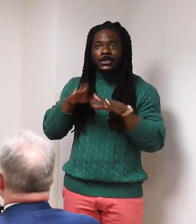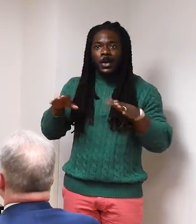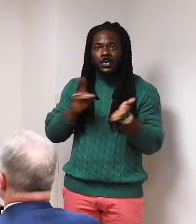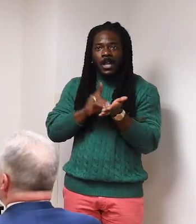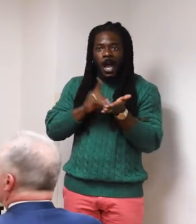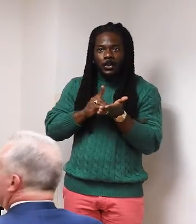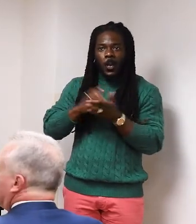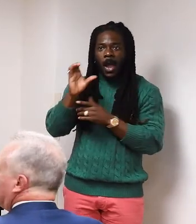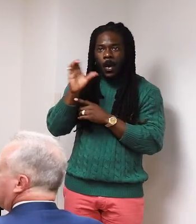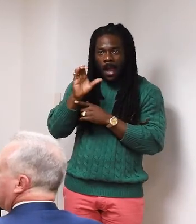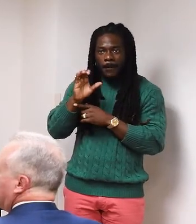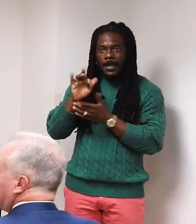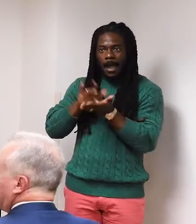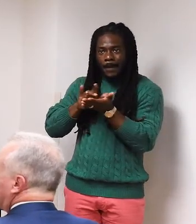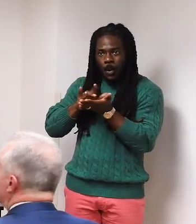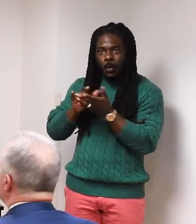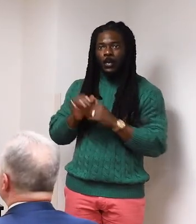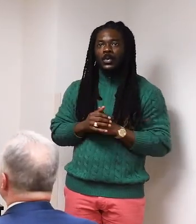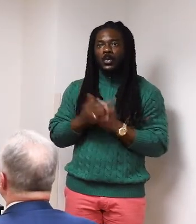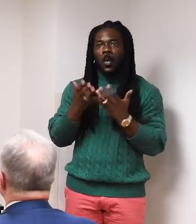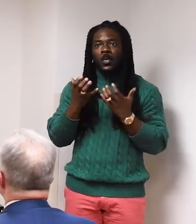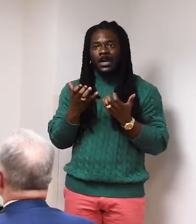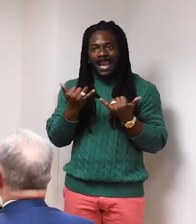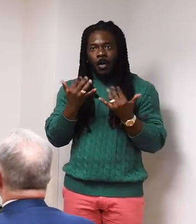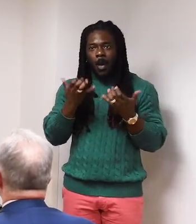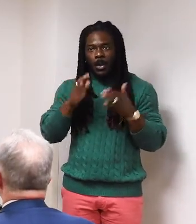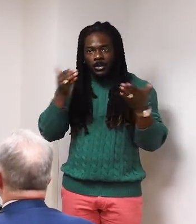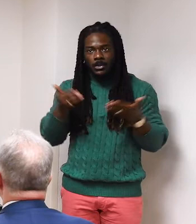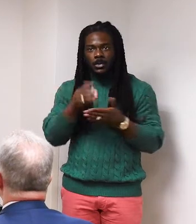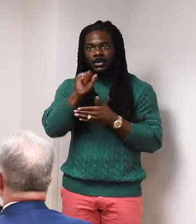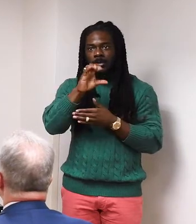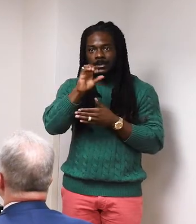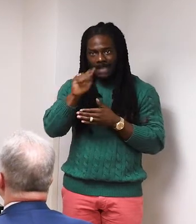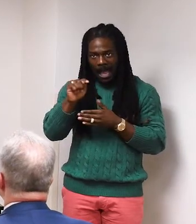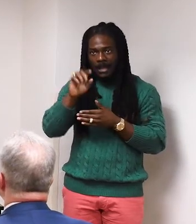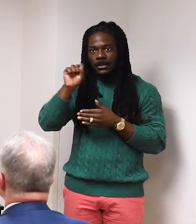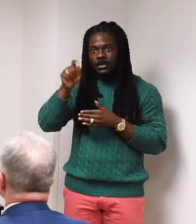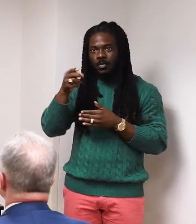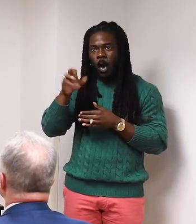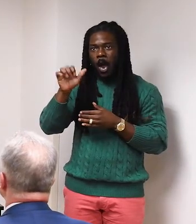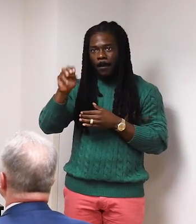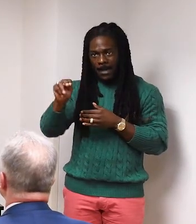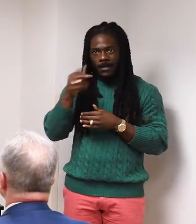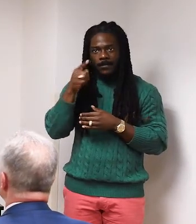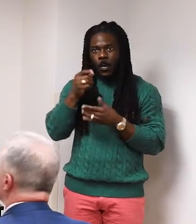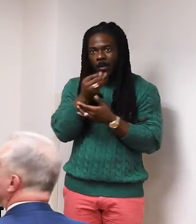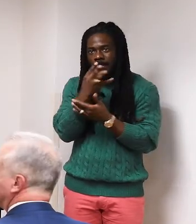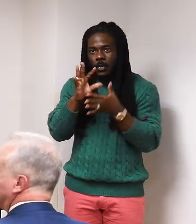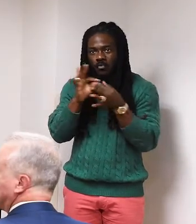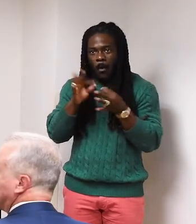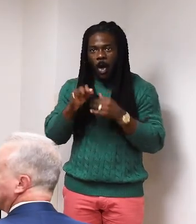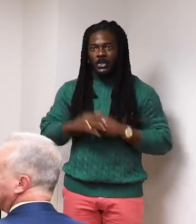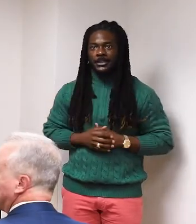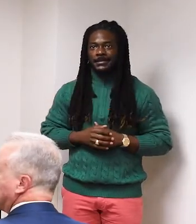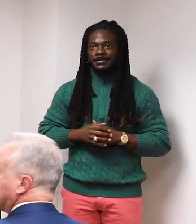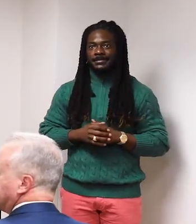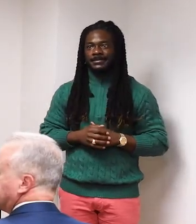Medical Plan. And I'd like to introduce Dr. Scott Strahlman for a few remarks.